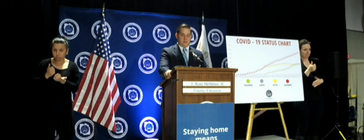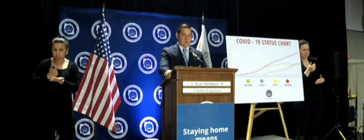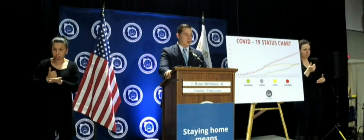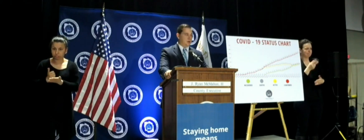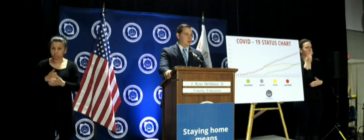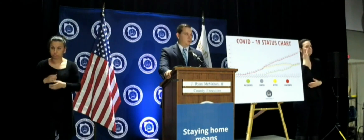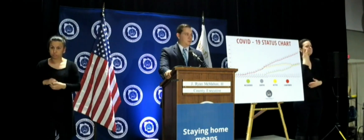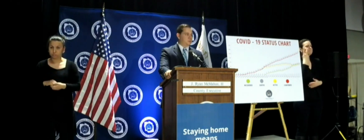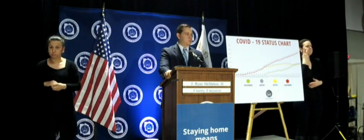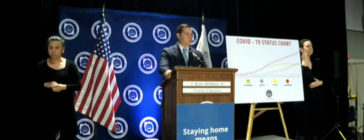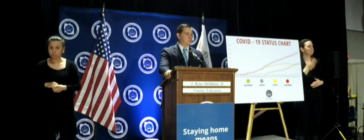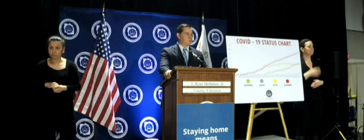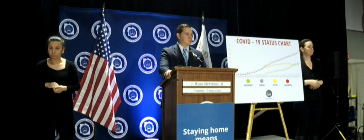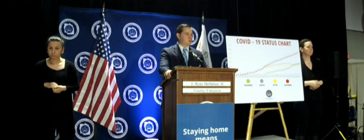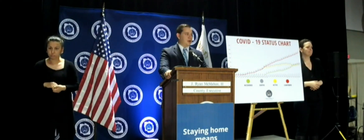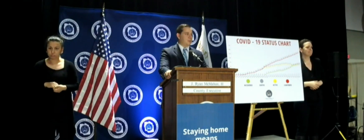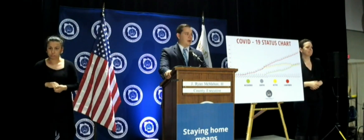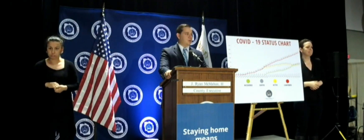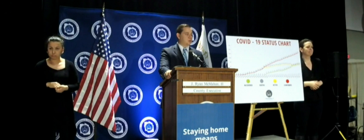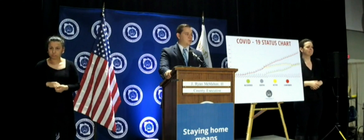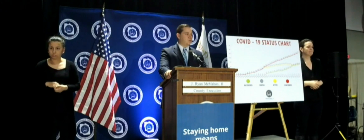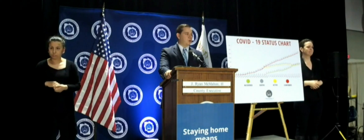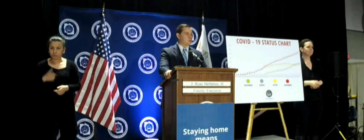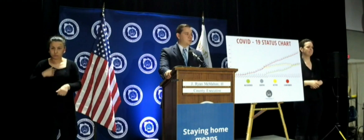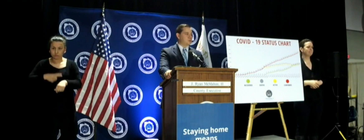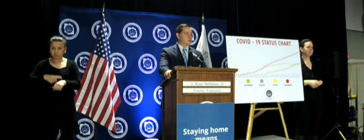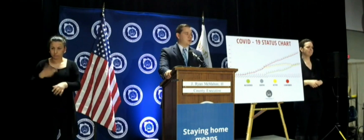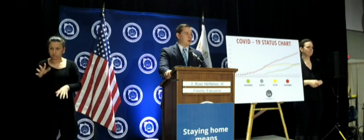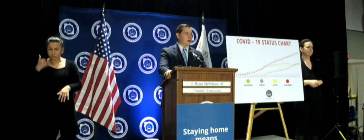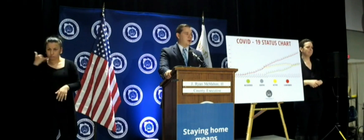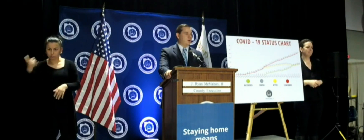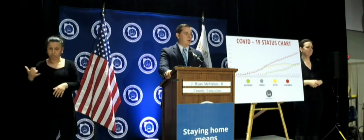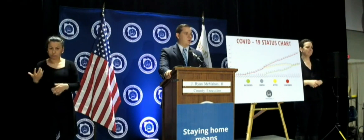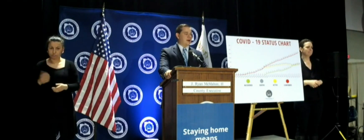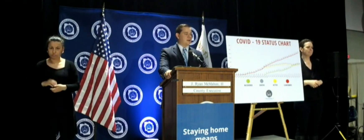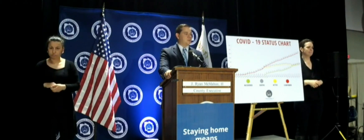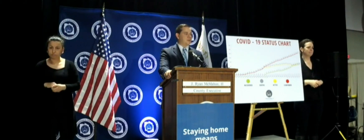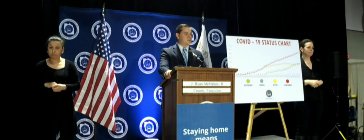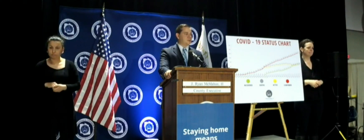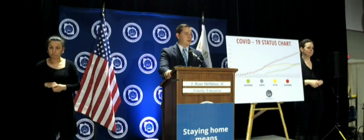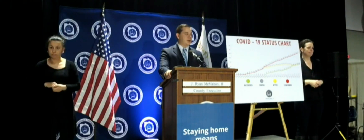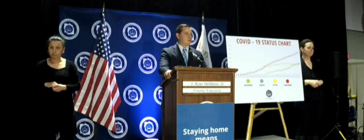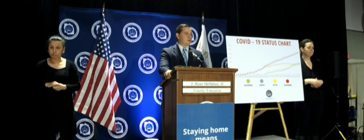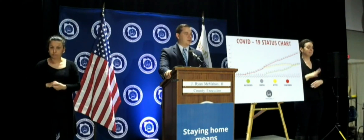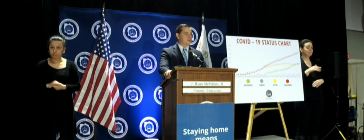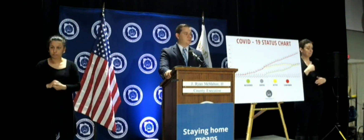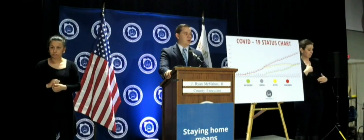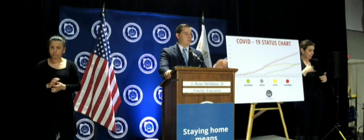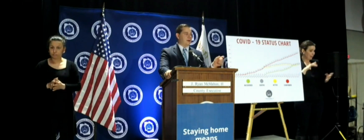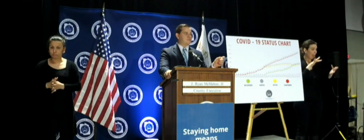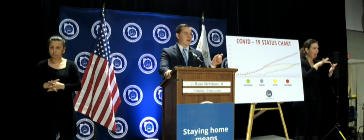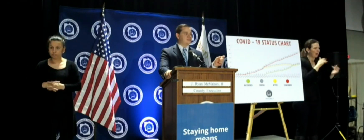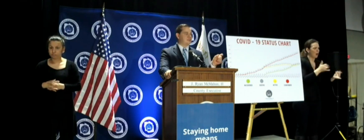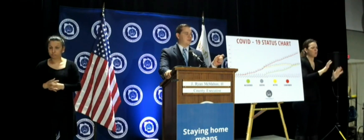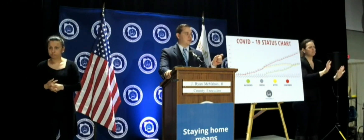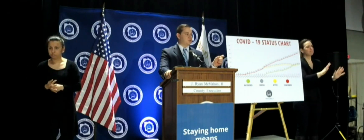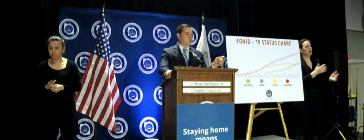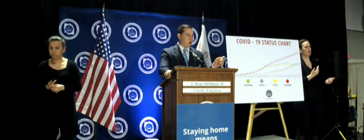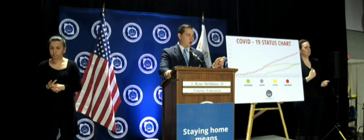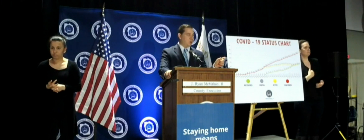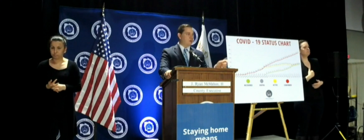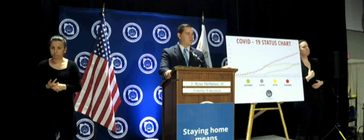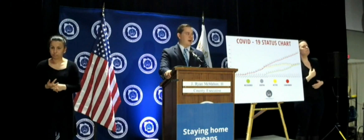been able to track back with those folks. I know they wanted to potentially have a small amount of tests done